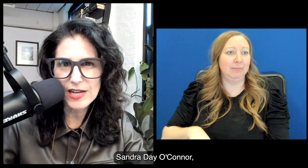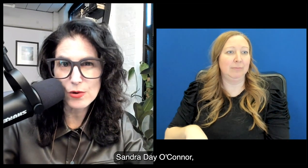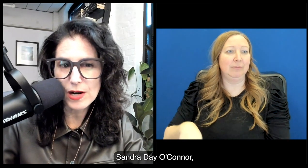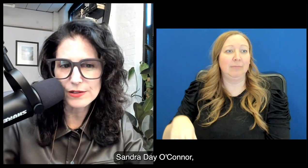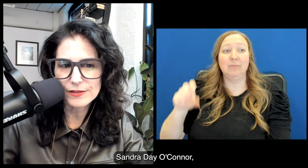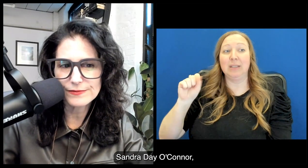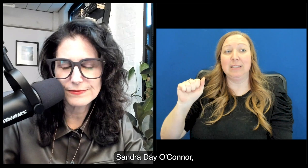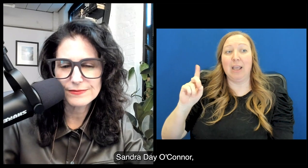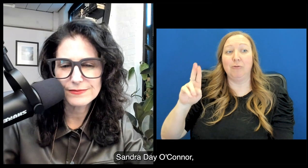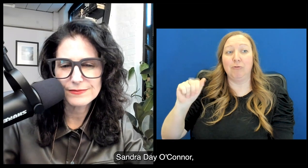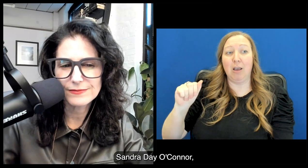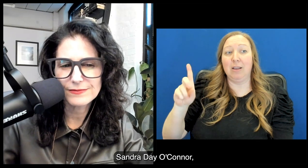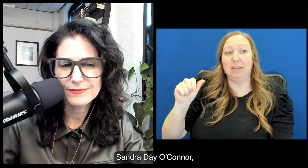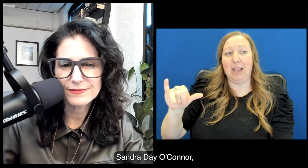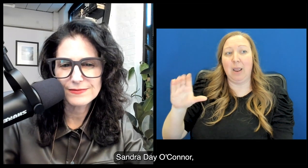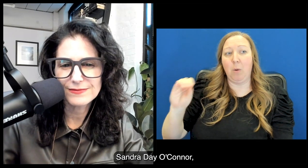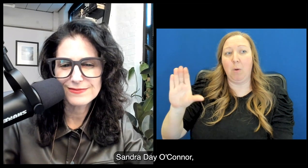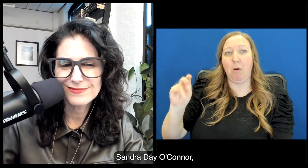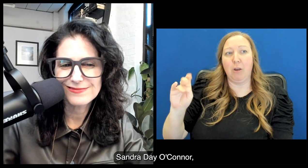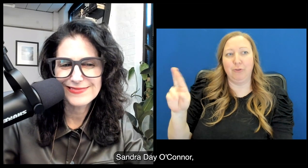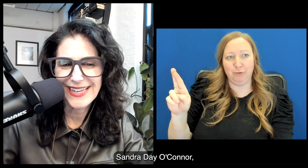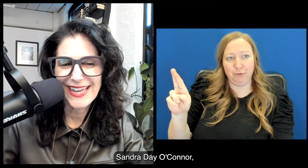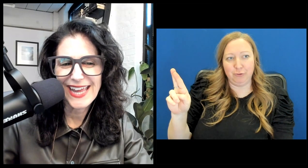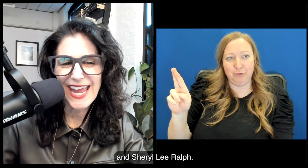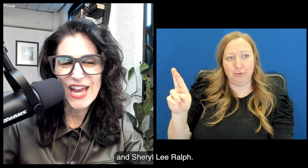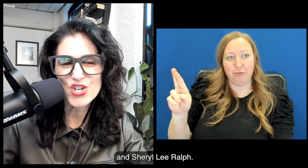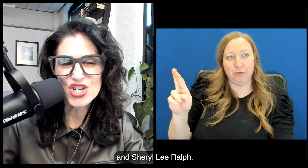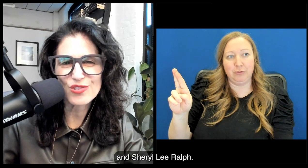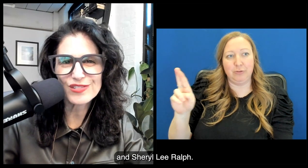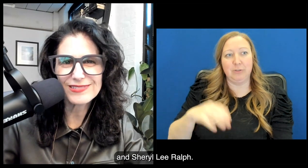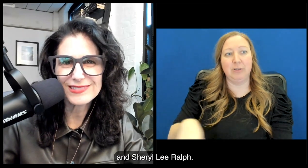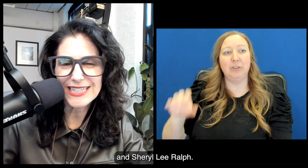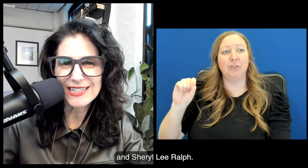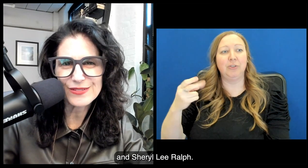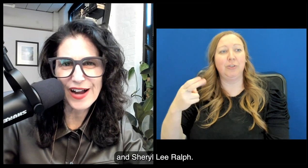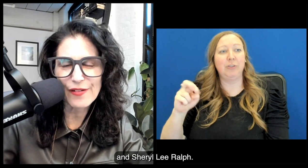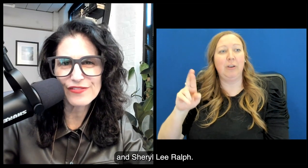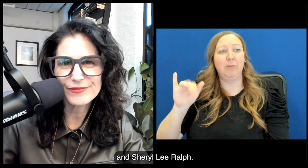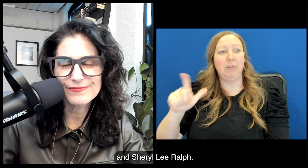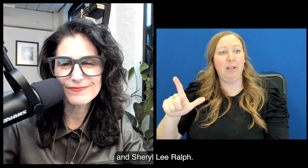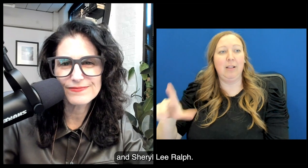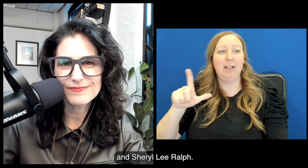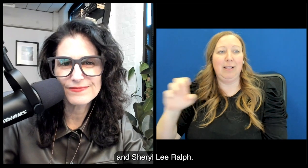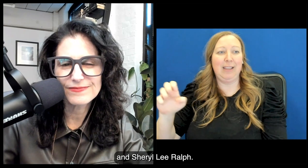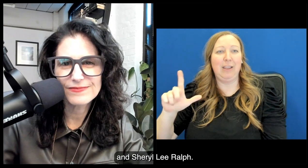Sandra Day O'Connor, and Cheryl Lee Ralph.